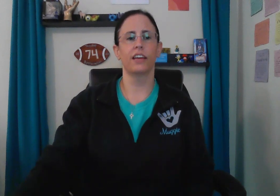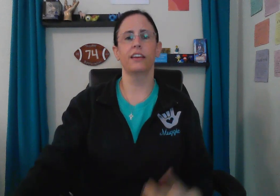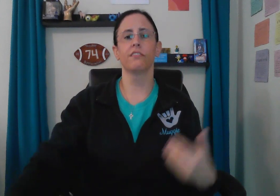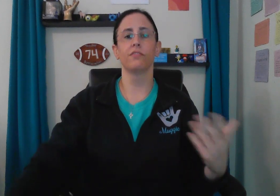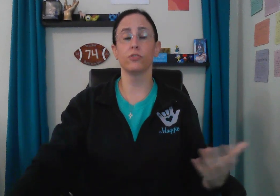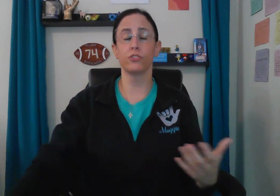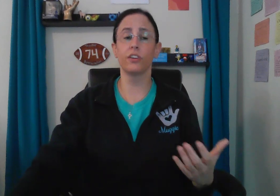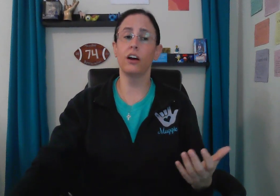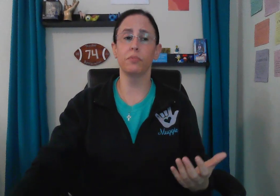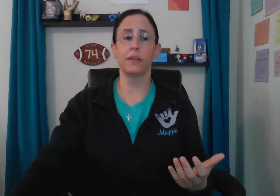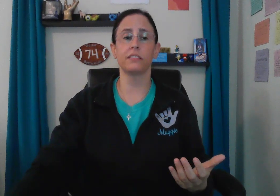Okay, those are the compliments.